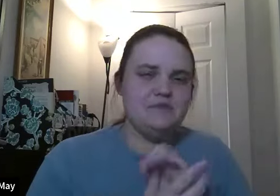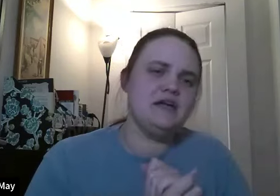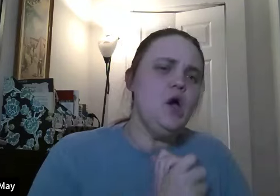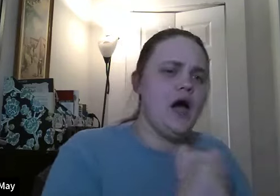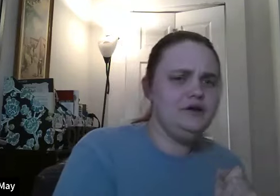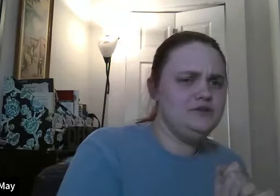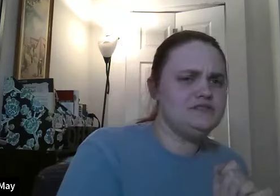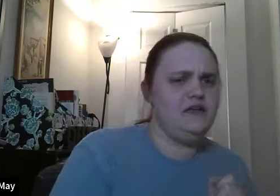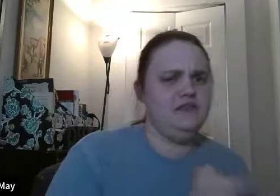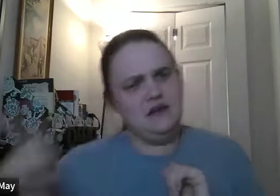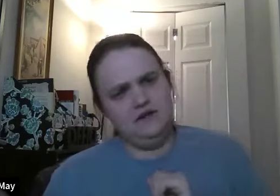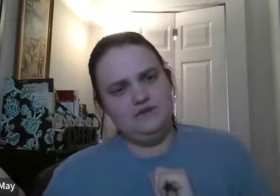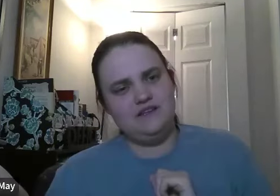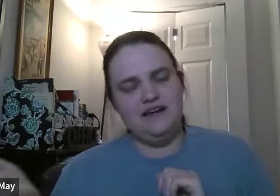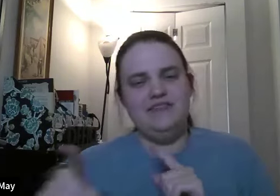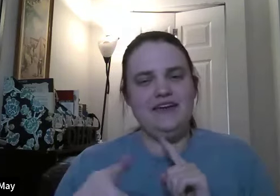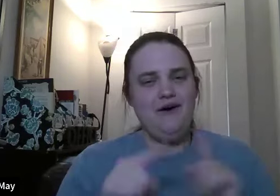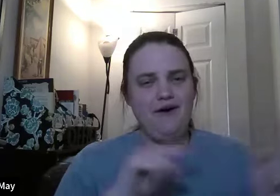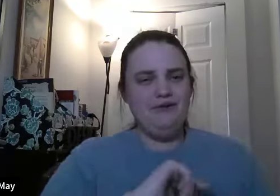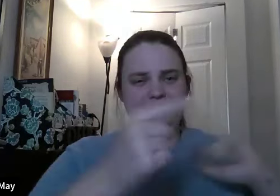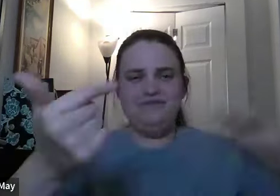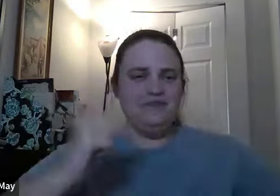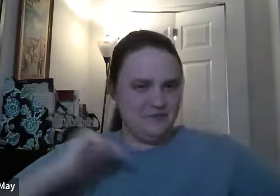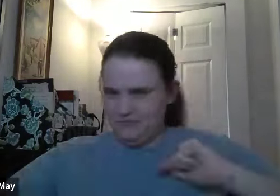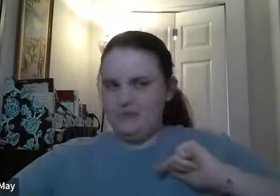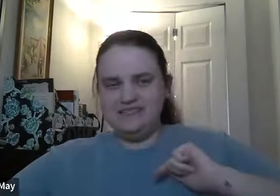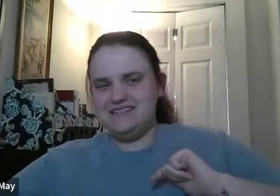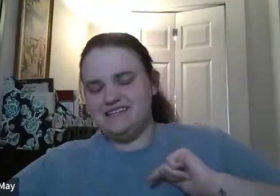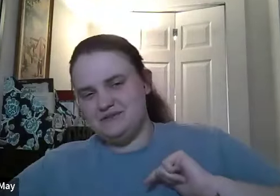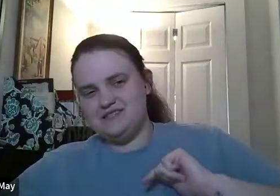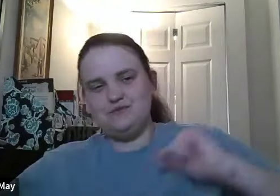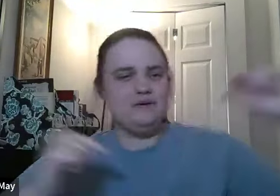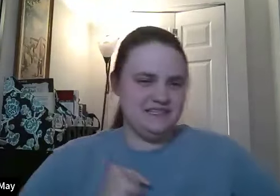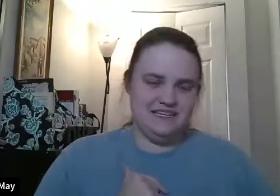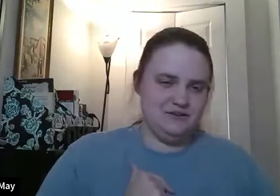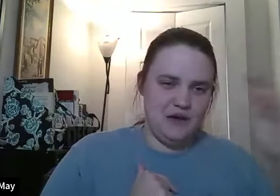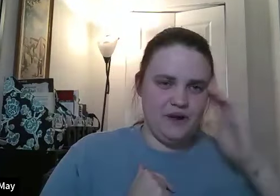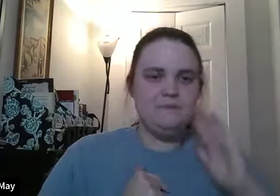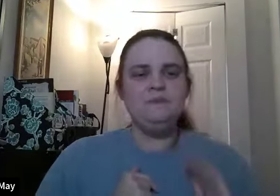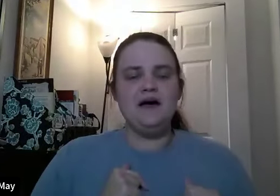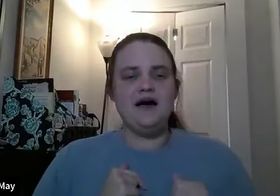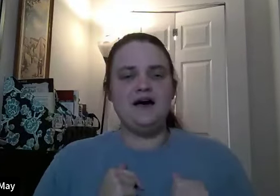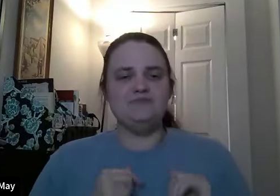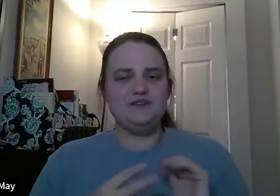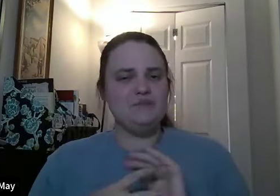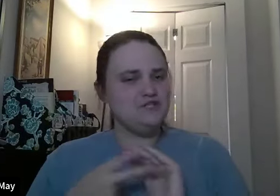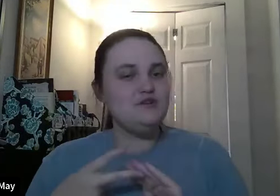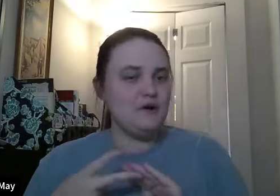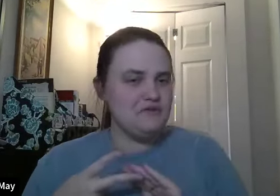like, how do you sign this? How do you sign it? And they all like flip. One says they do it this way, one says they do it that way. So I'm going to show you both of